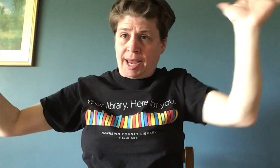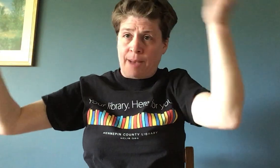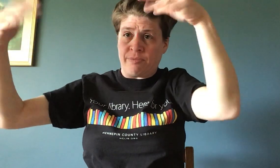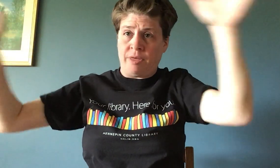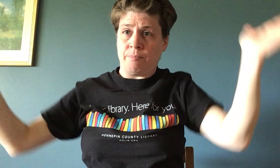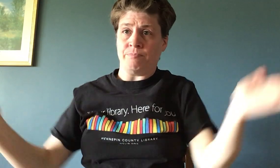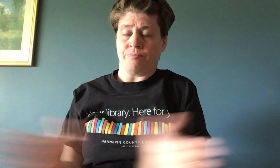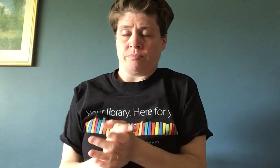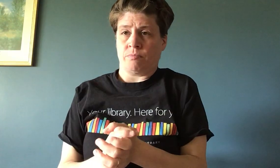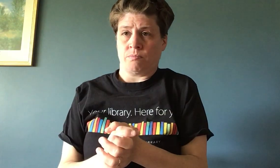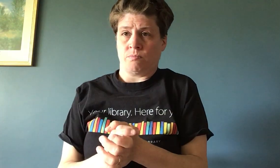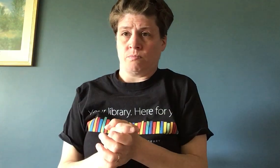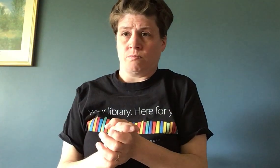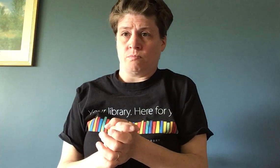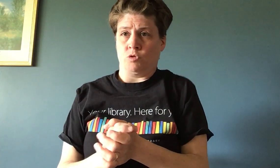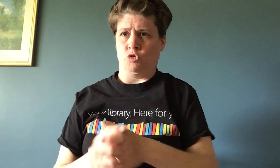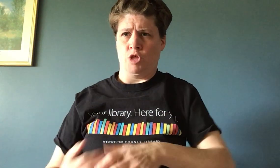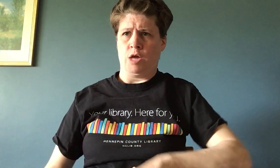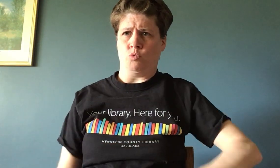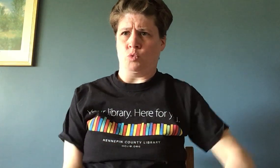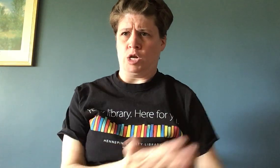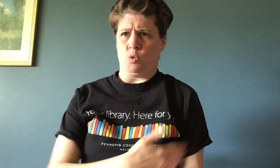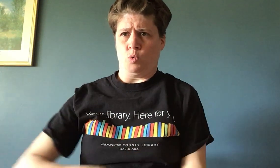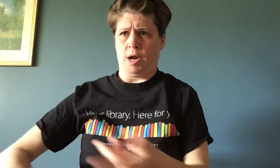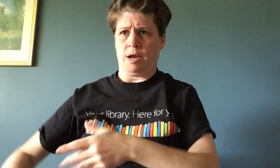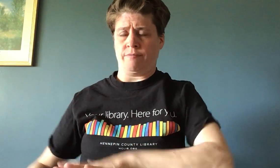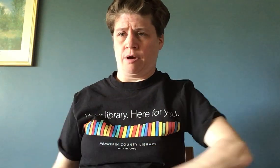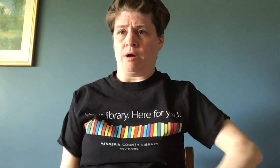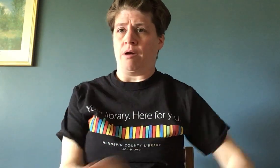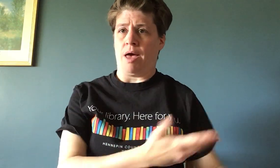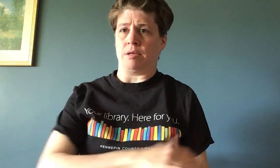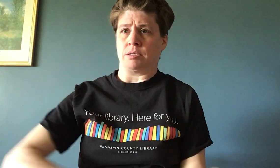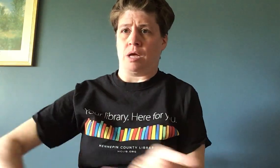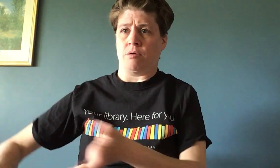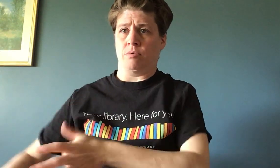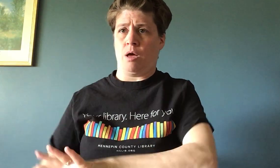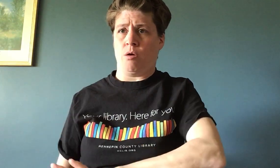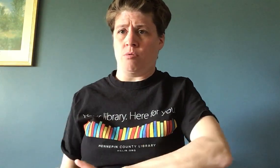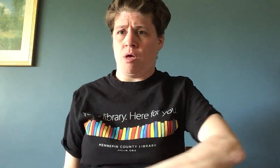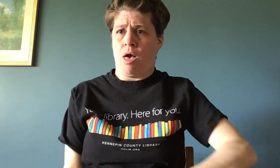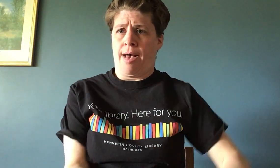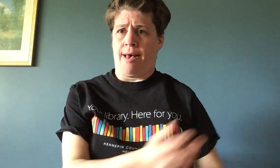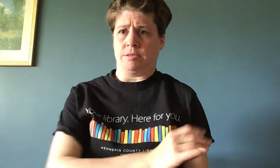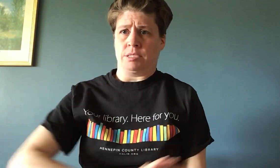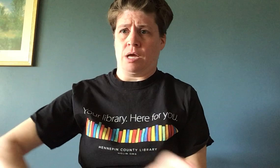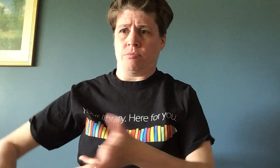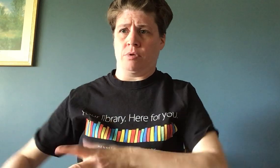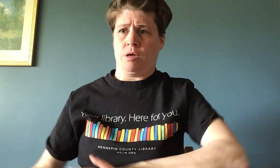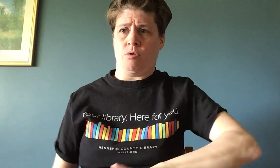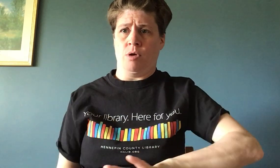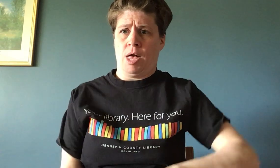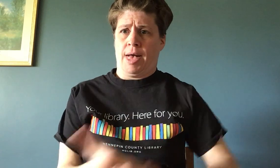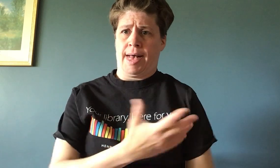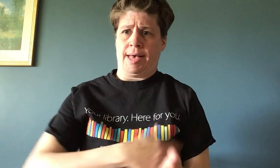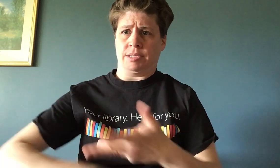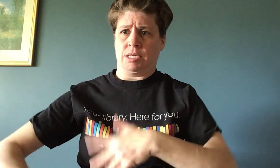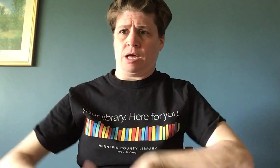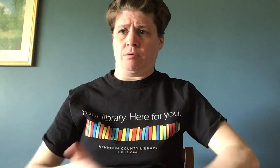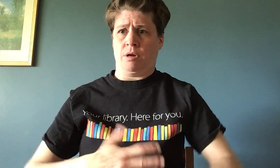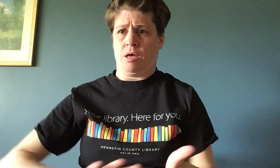clap them. Then we wave our hands down low, hands down low, hands down